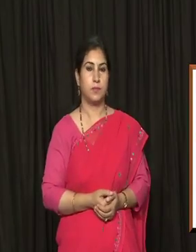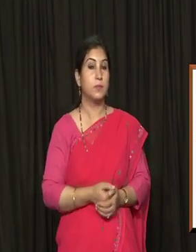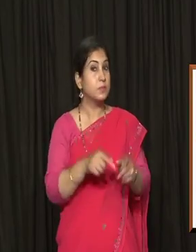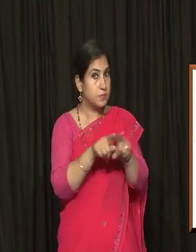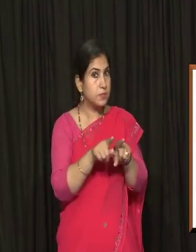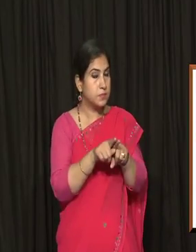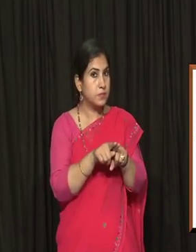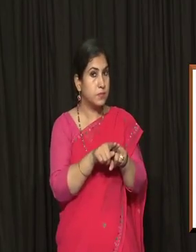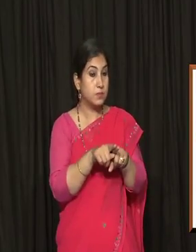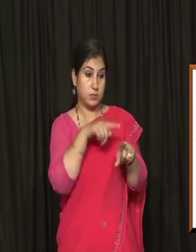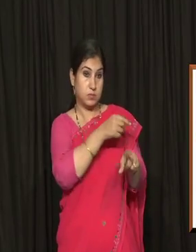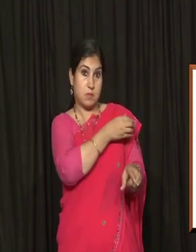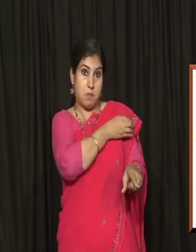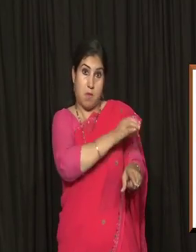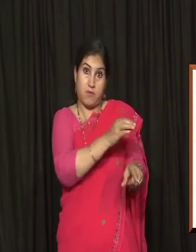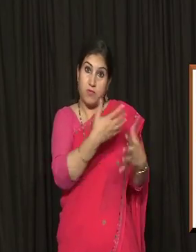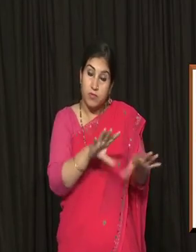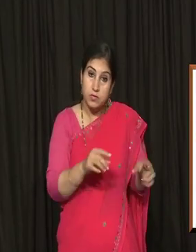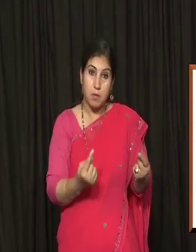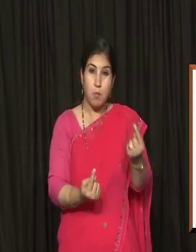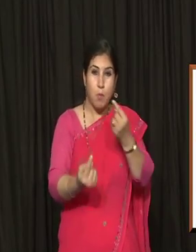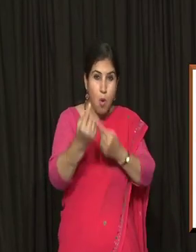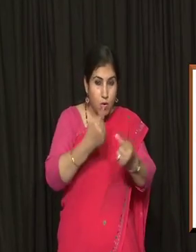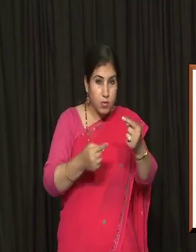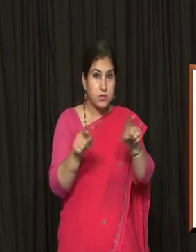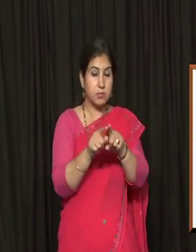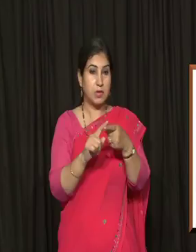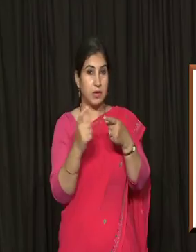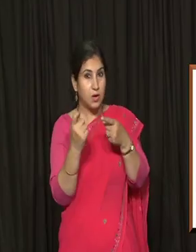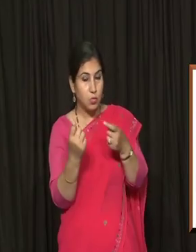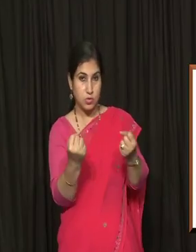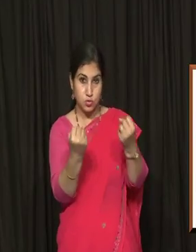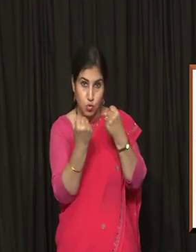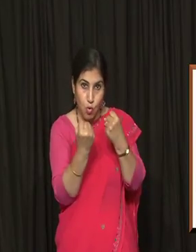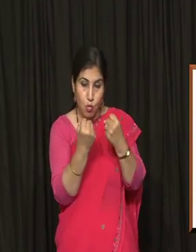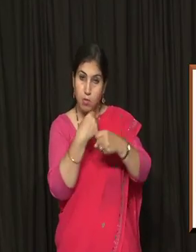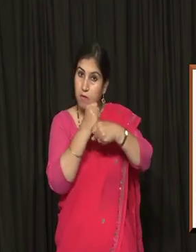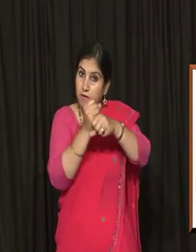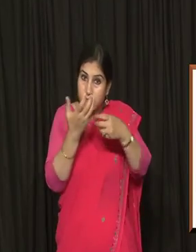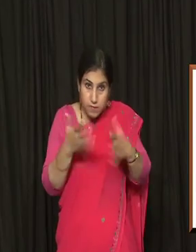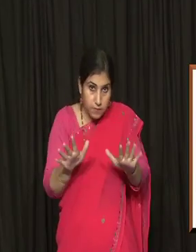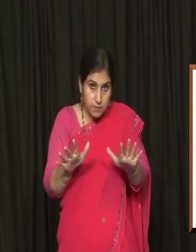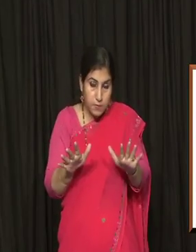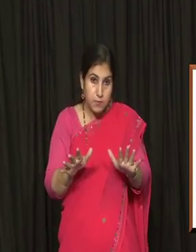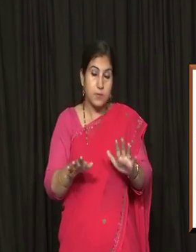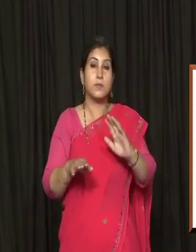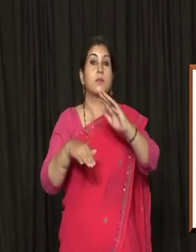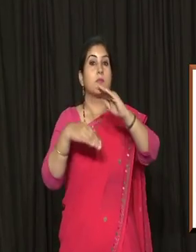And once Germany became politically and economically strong, it